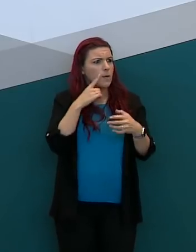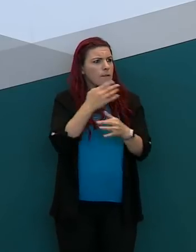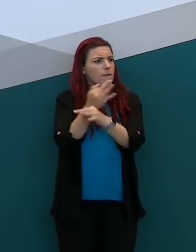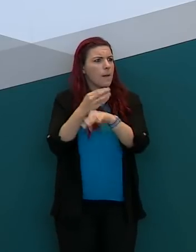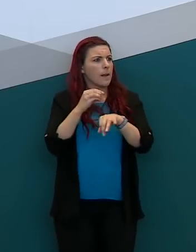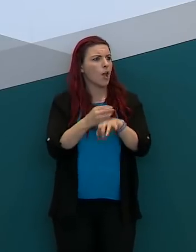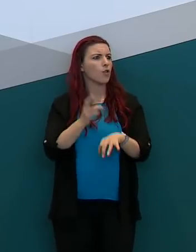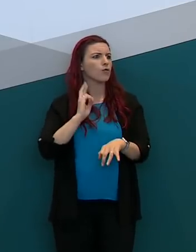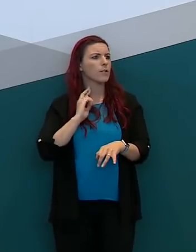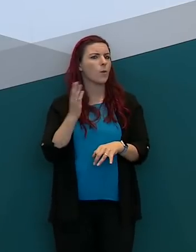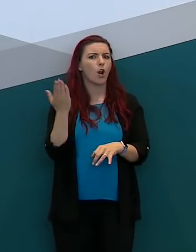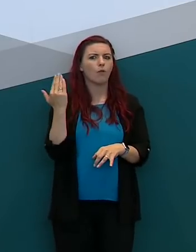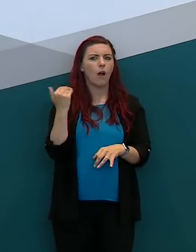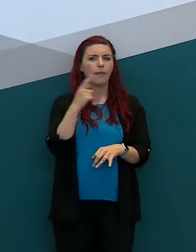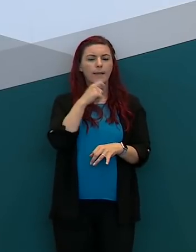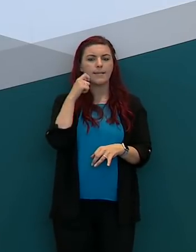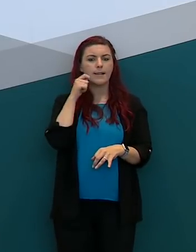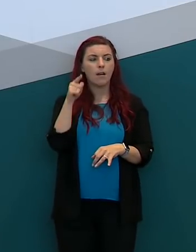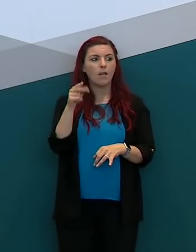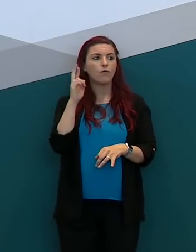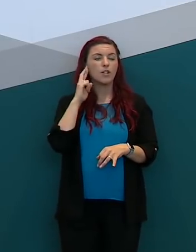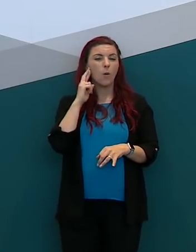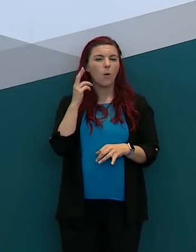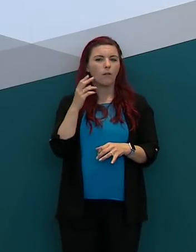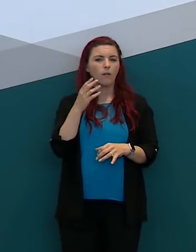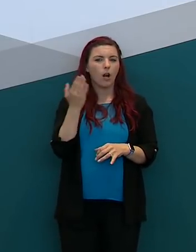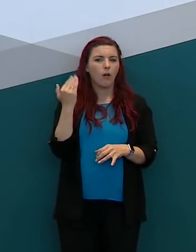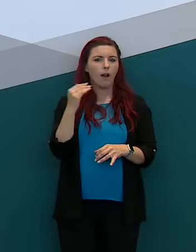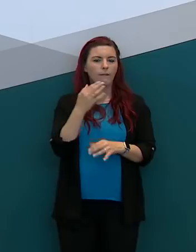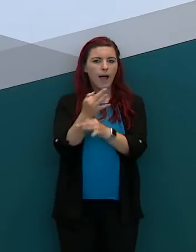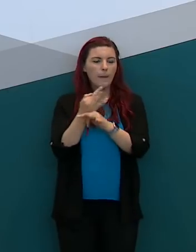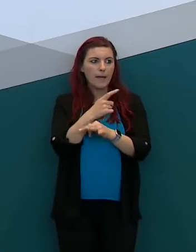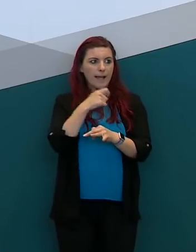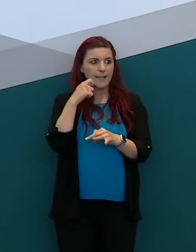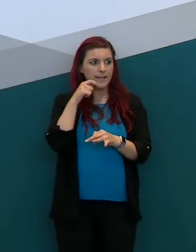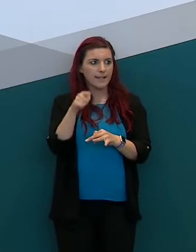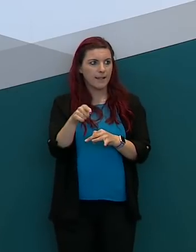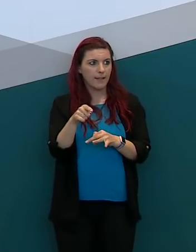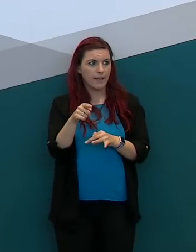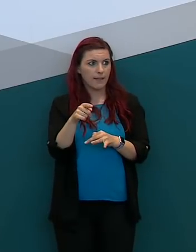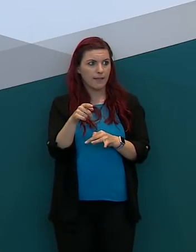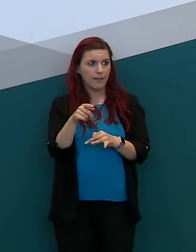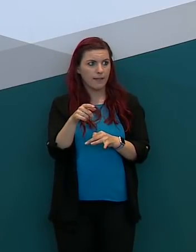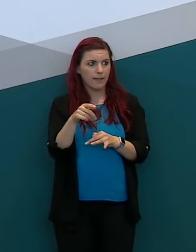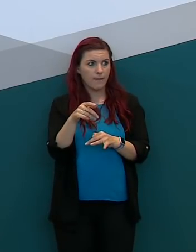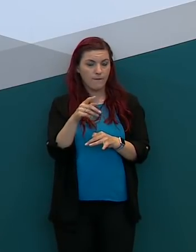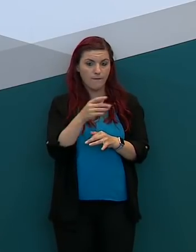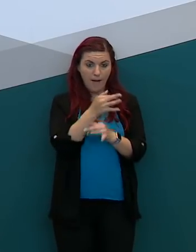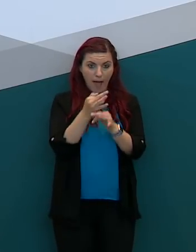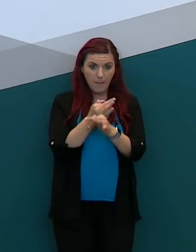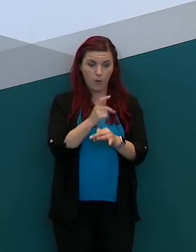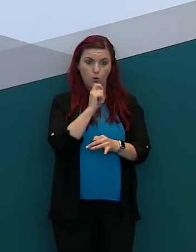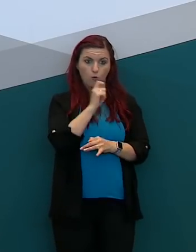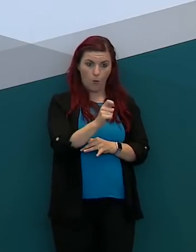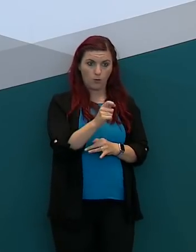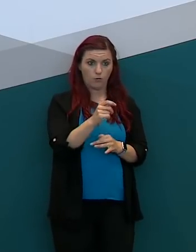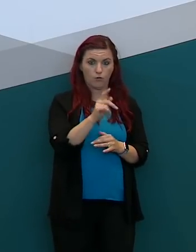they were saying that when they contacted the company, as far as we're called, they were told that they had to report it to the family, report it to